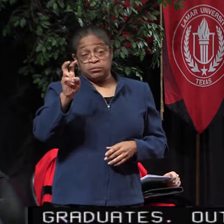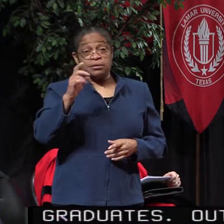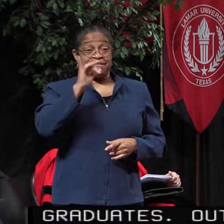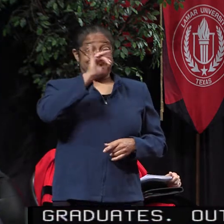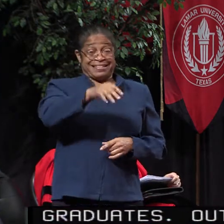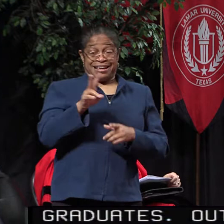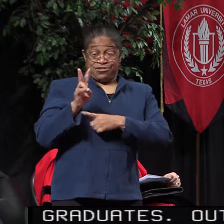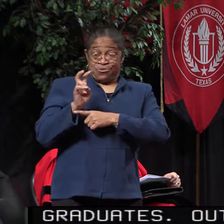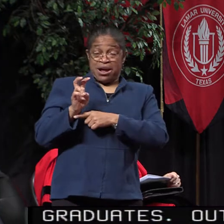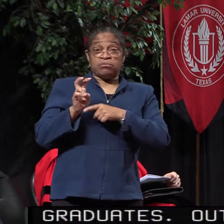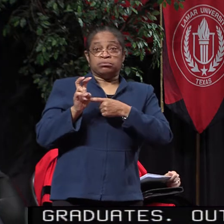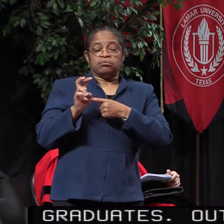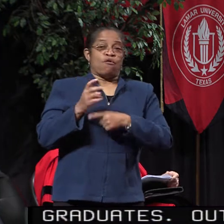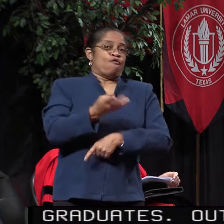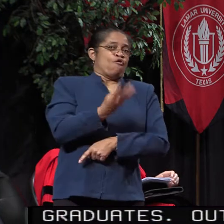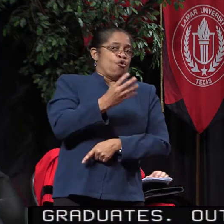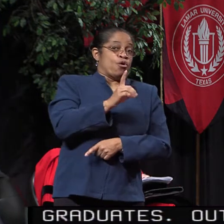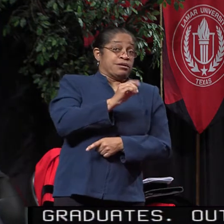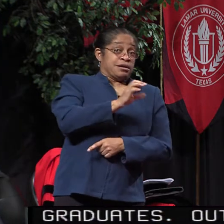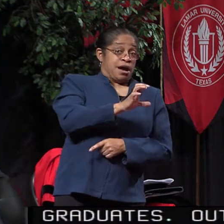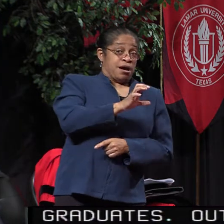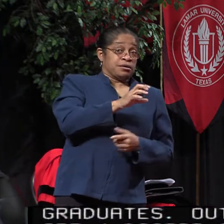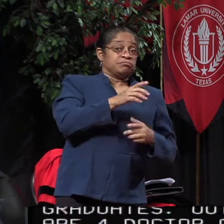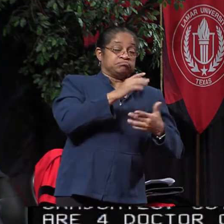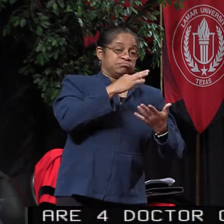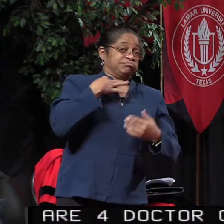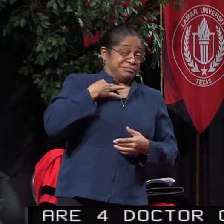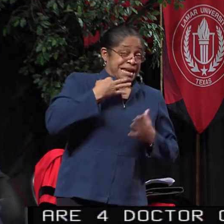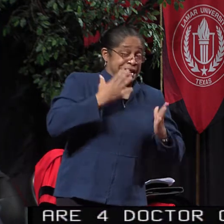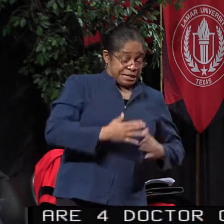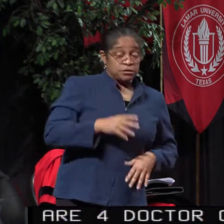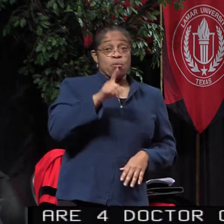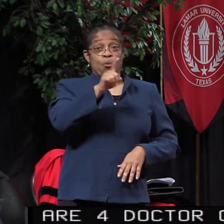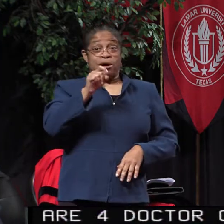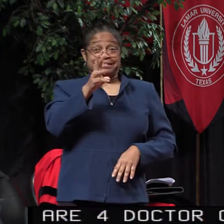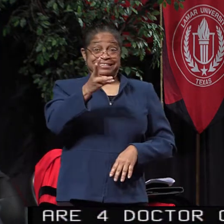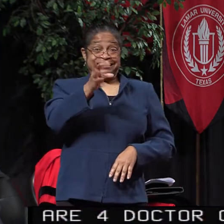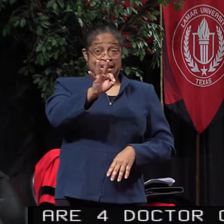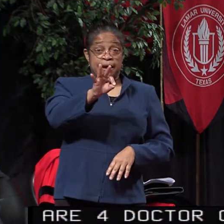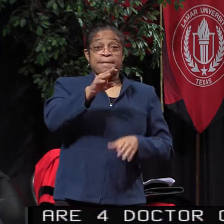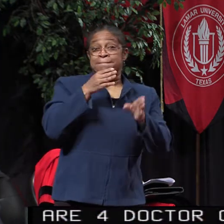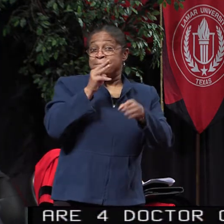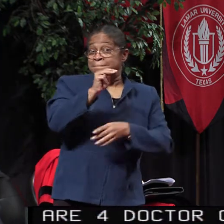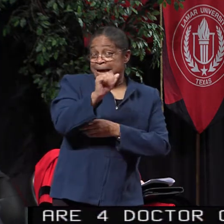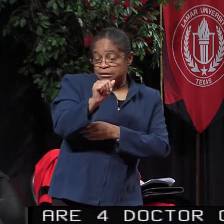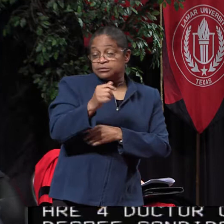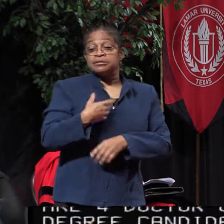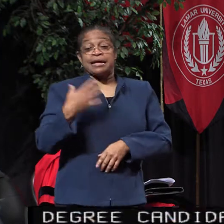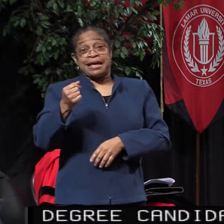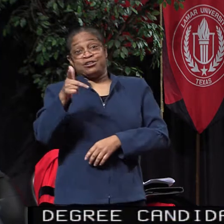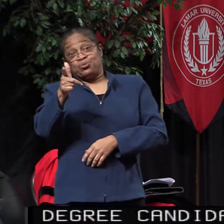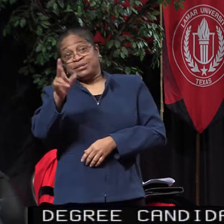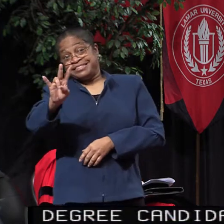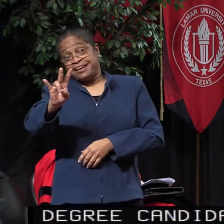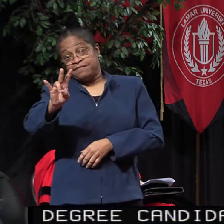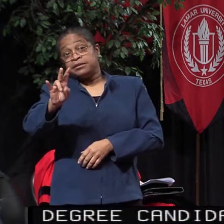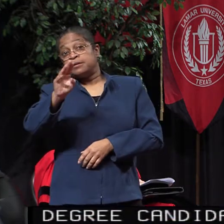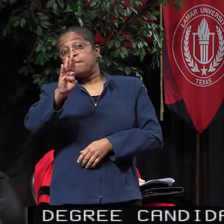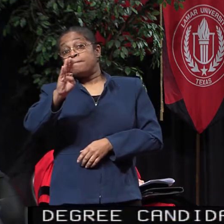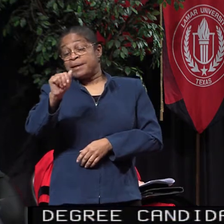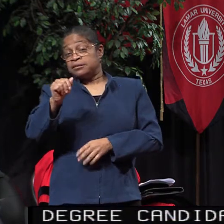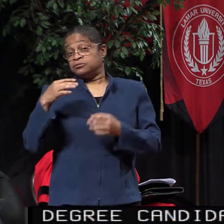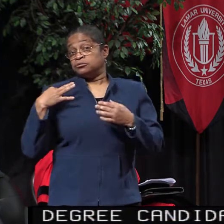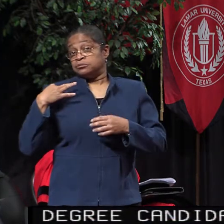there are four Doctor of Engineering degree candidates, 169 master's degree candidates, and 27 bachelor's degree